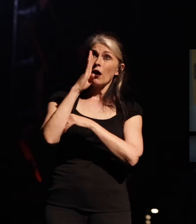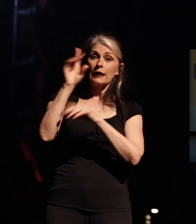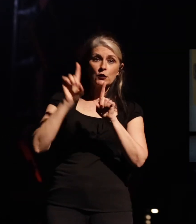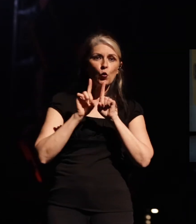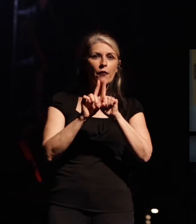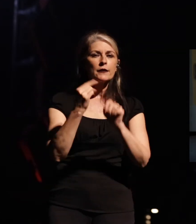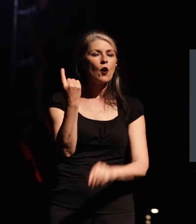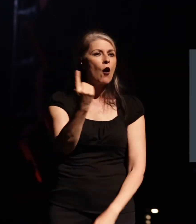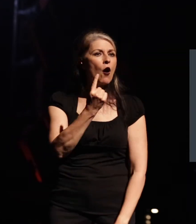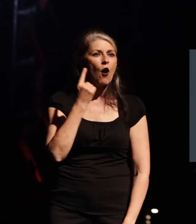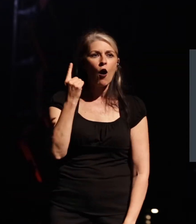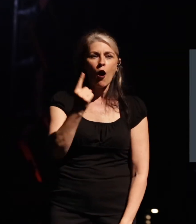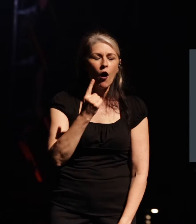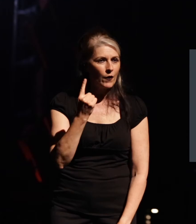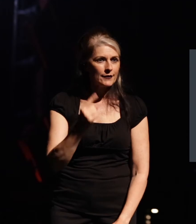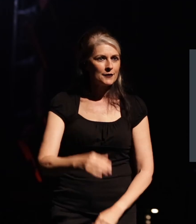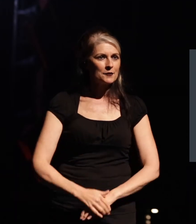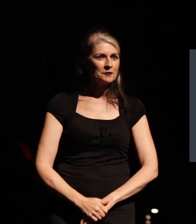us through.